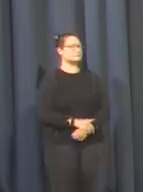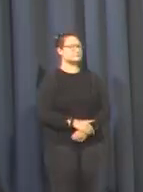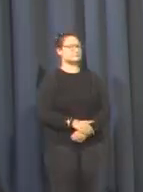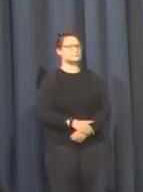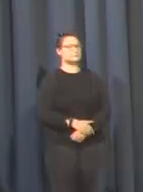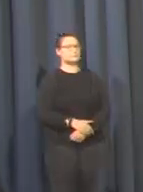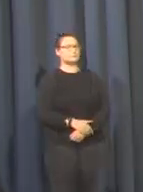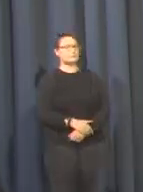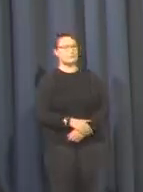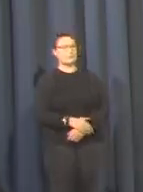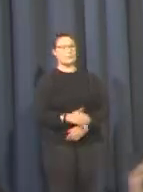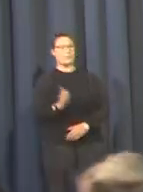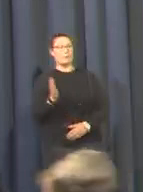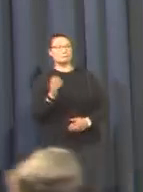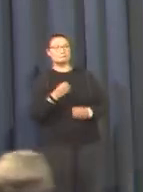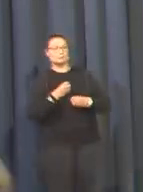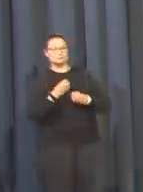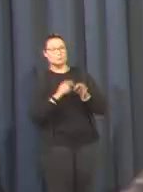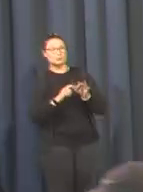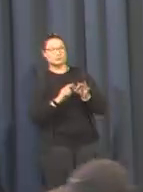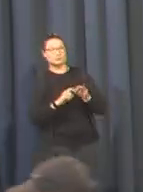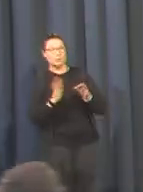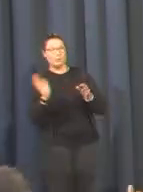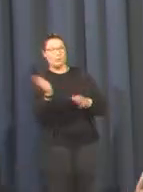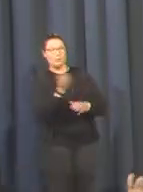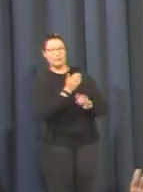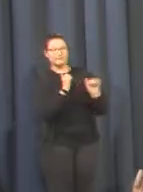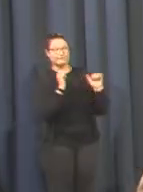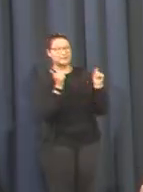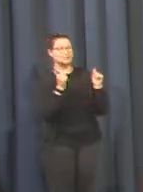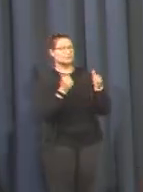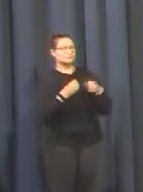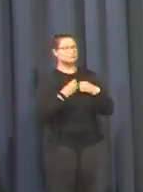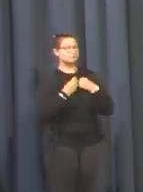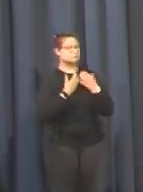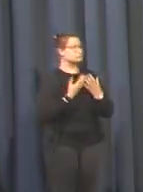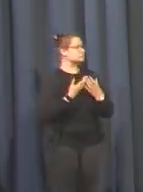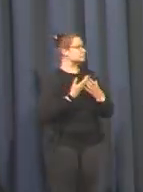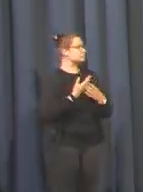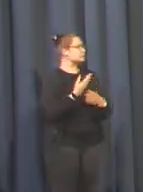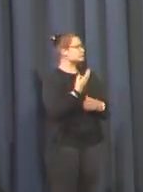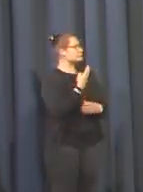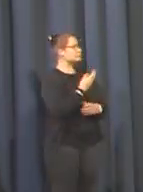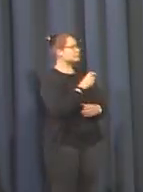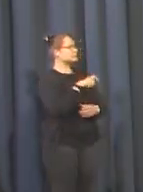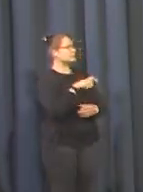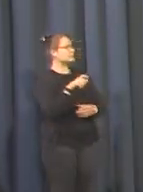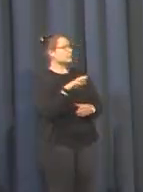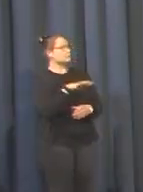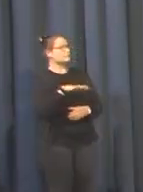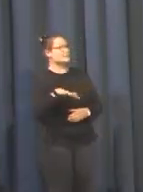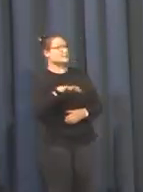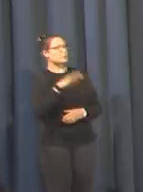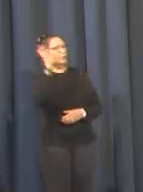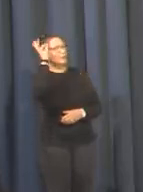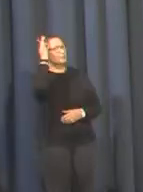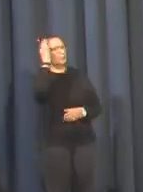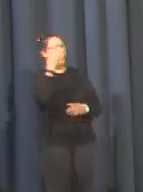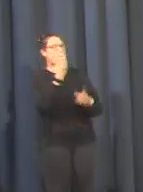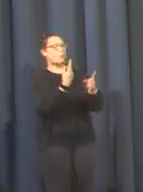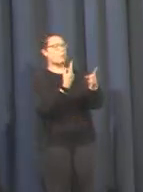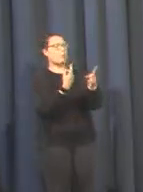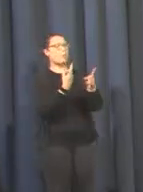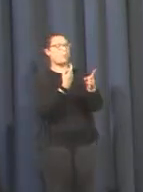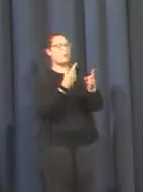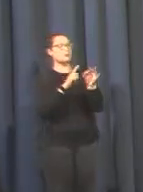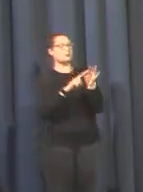Well, we seem to have exhausted the questions, and our two gentlemen from the regional council have been let off lightly. They haven't had to answer anything. Oh, we've got one more up there,